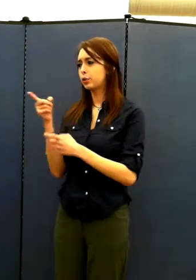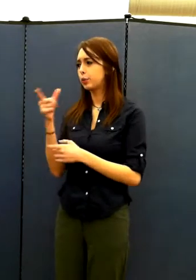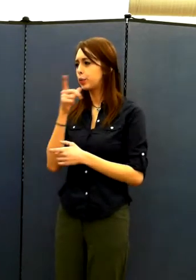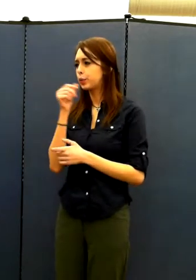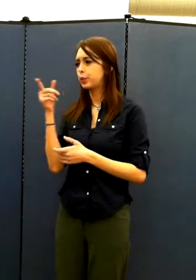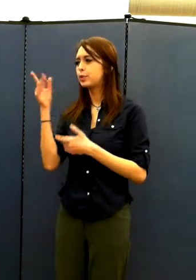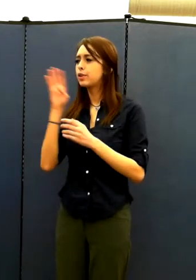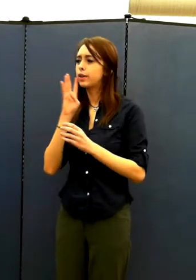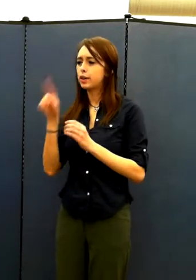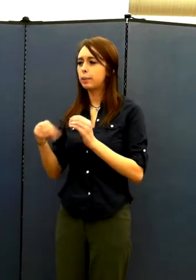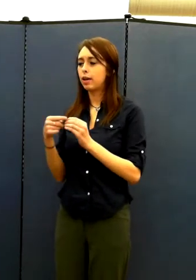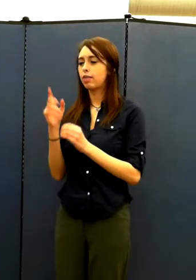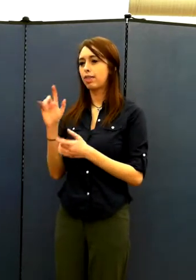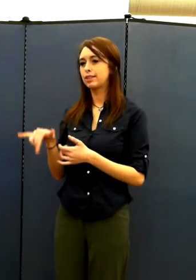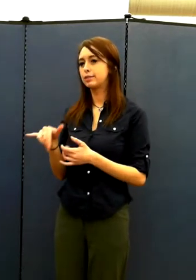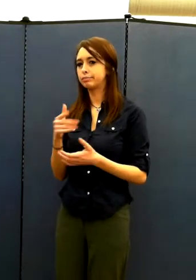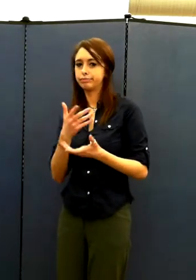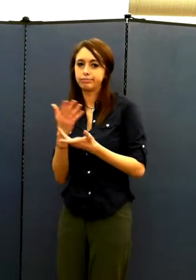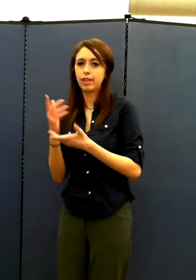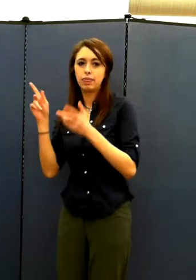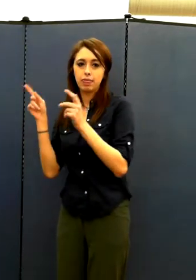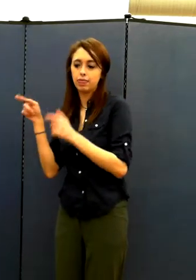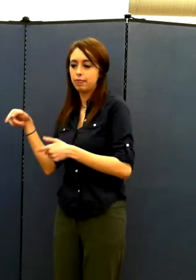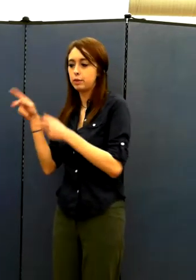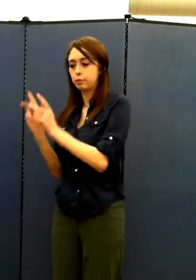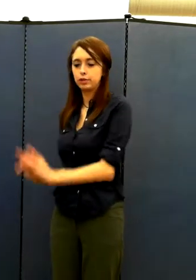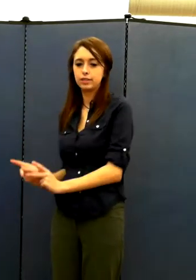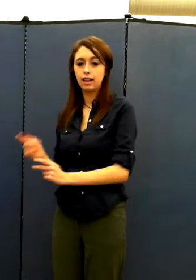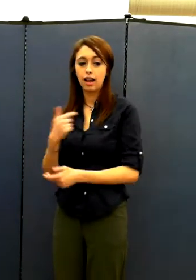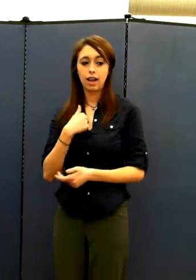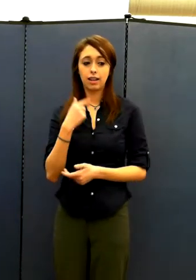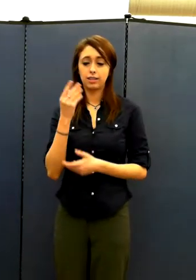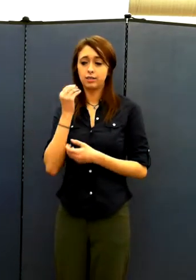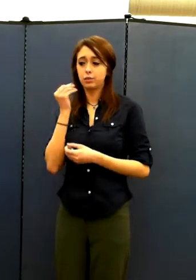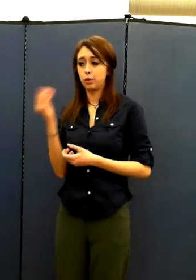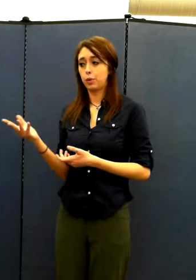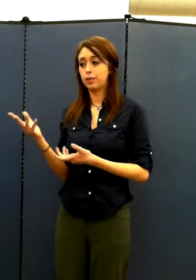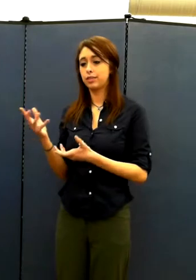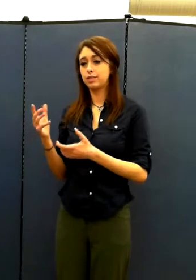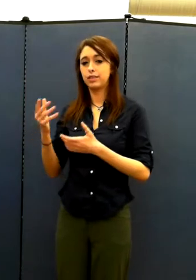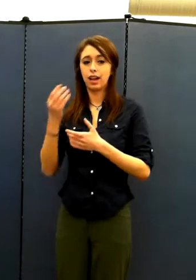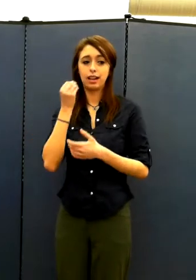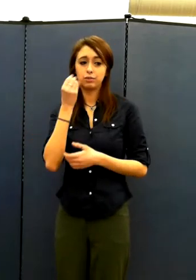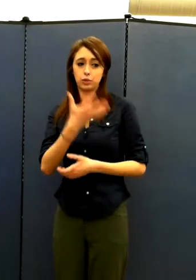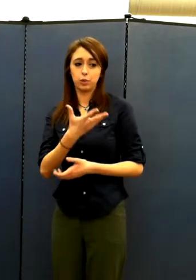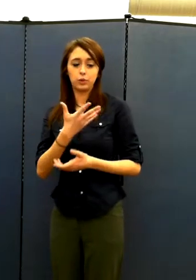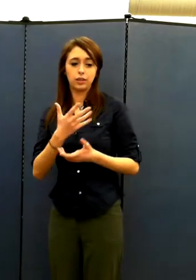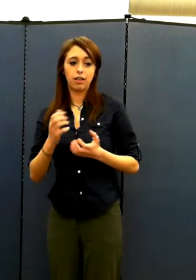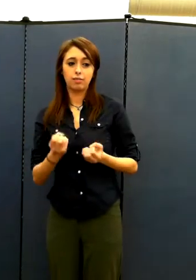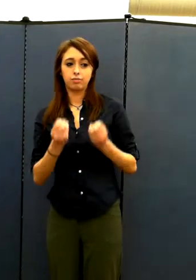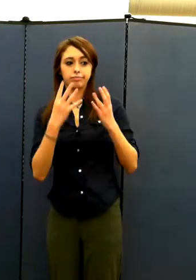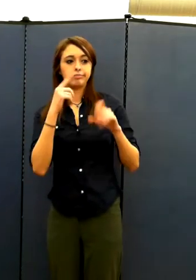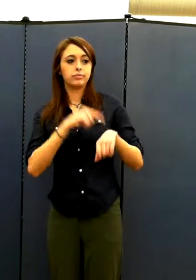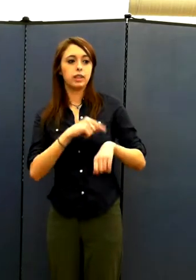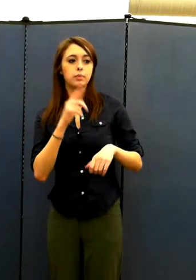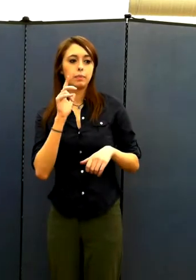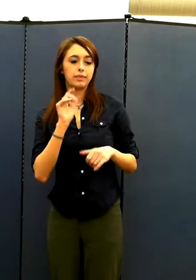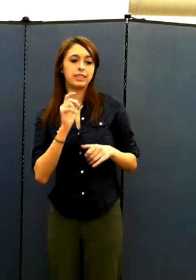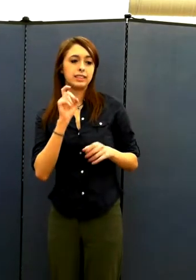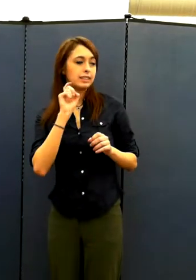so-and-so. And I've told her so many times that she needs to report to ODHH because that's against the law. And I poop